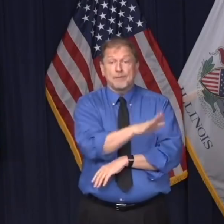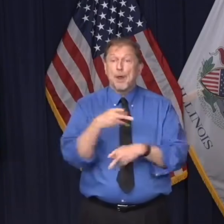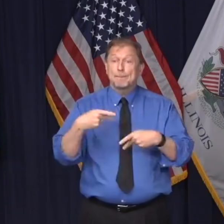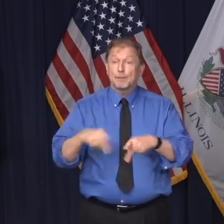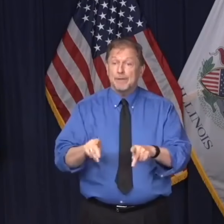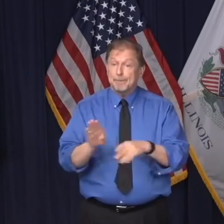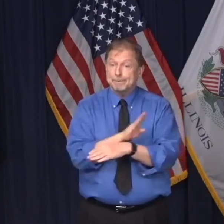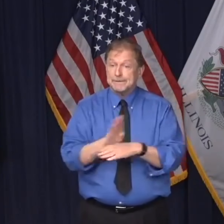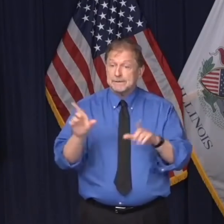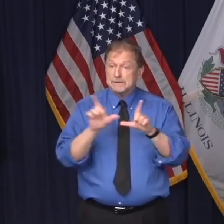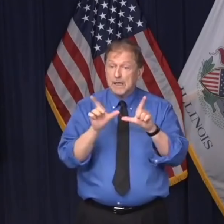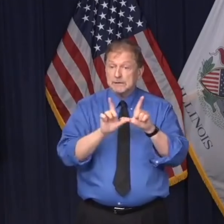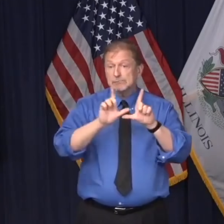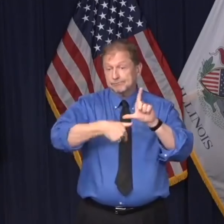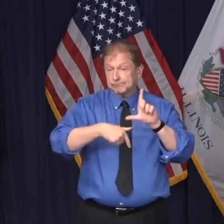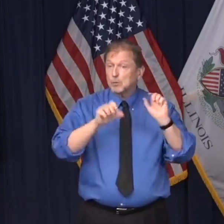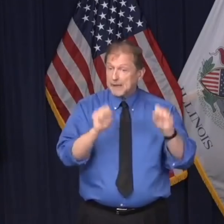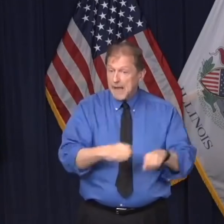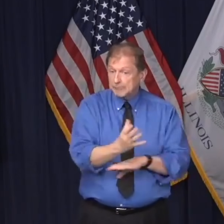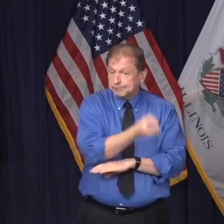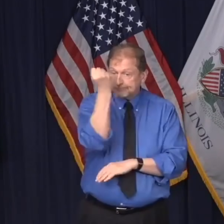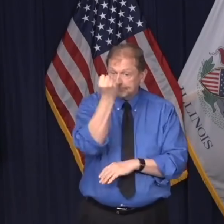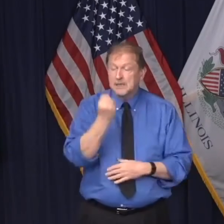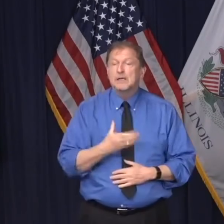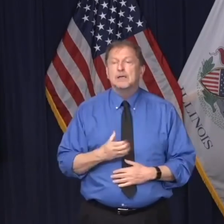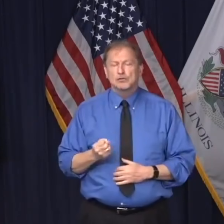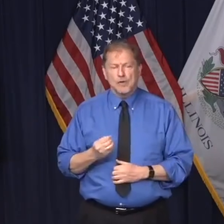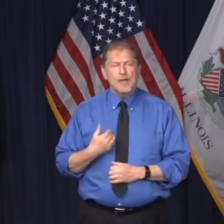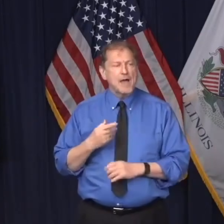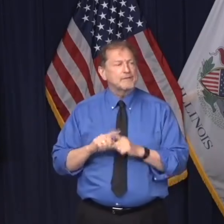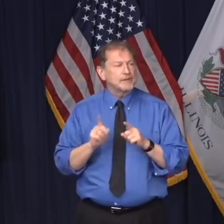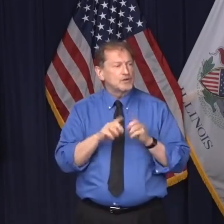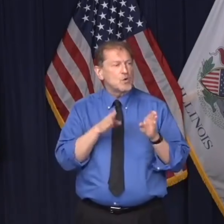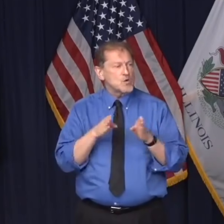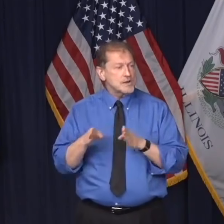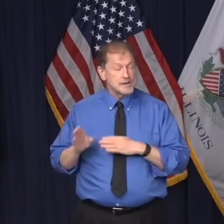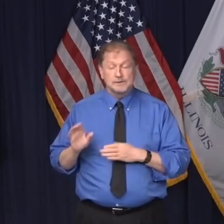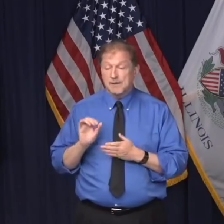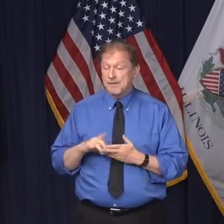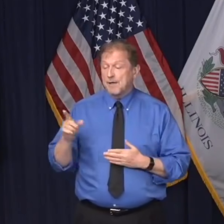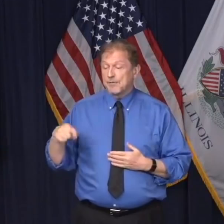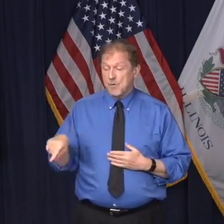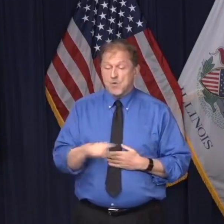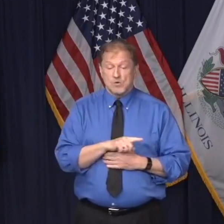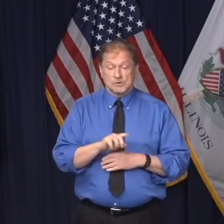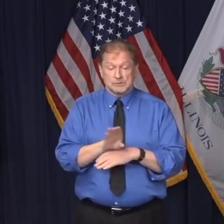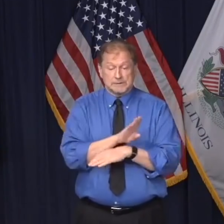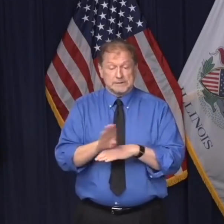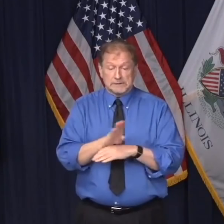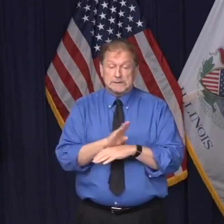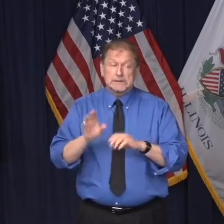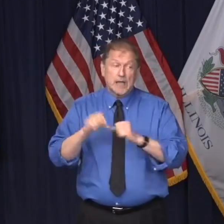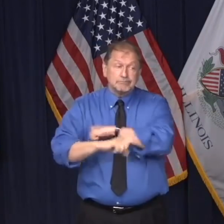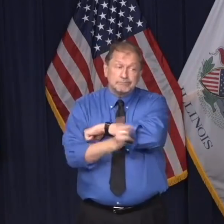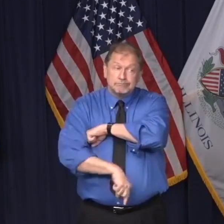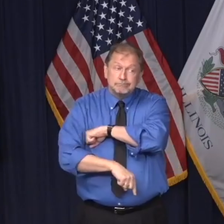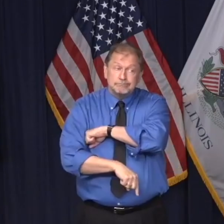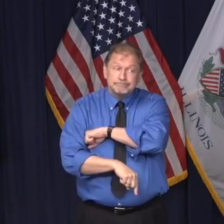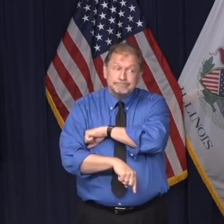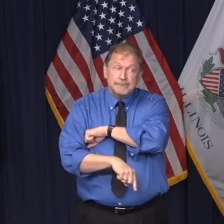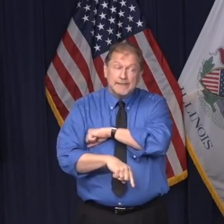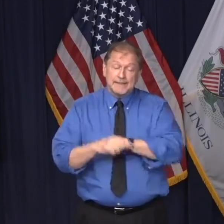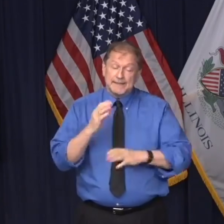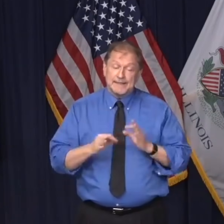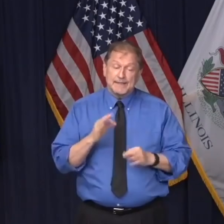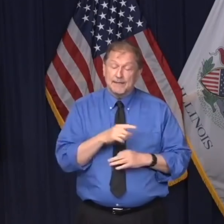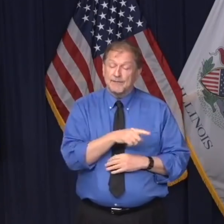can take action. Local governments can take action. So there are lots of ways in which those businesses can